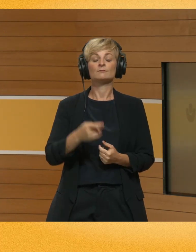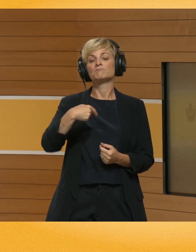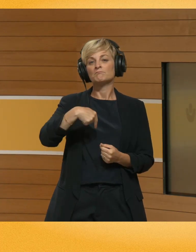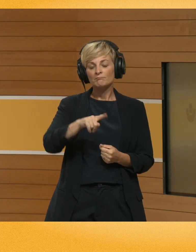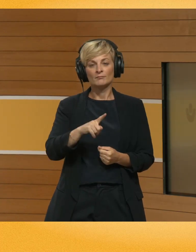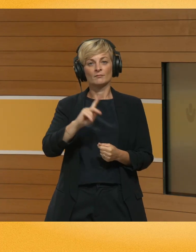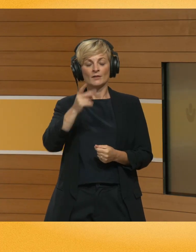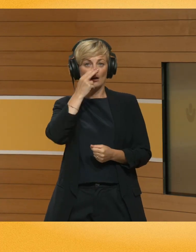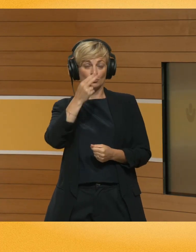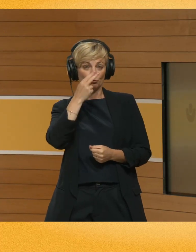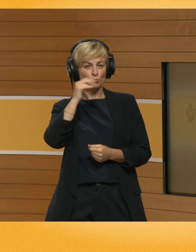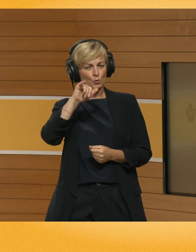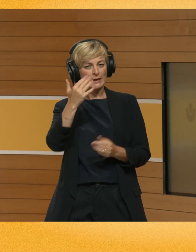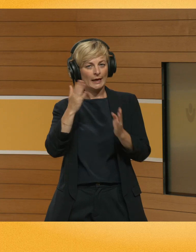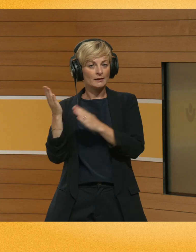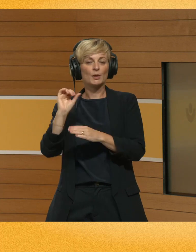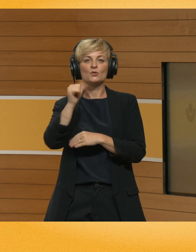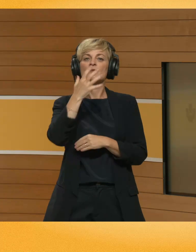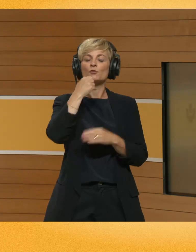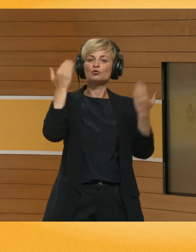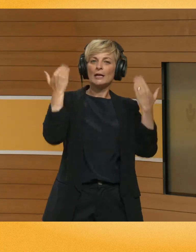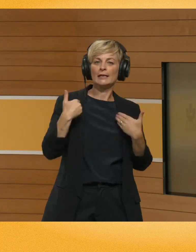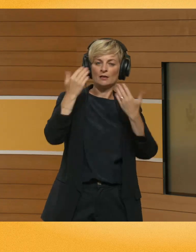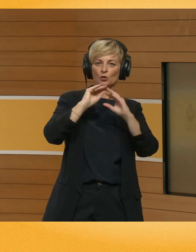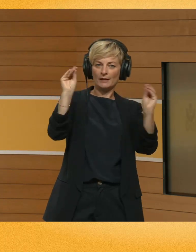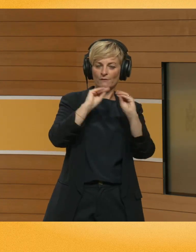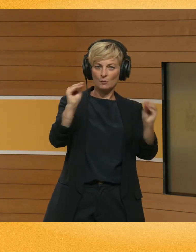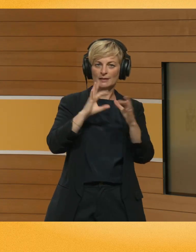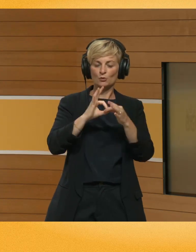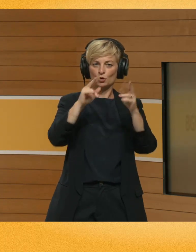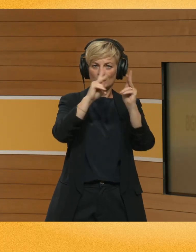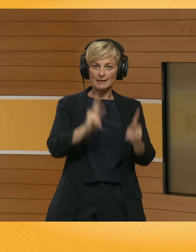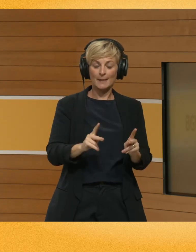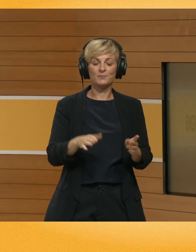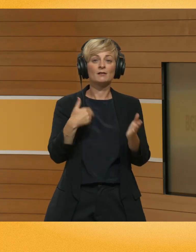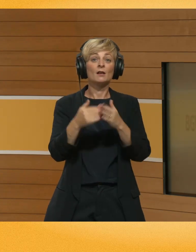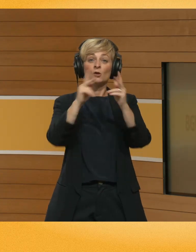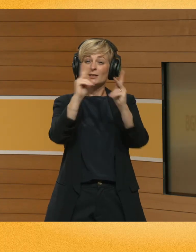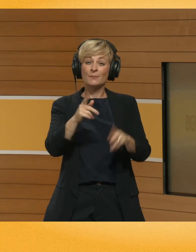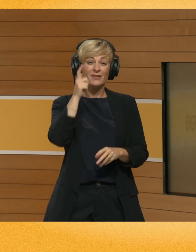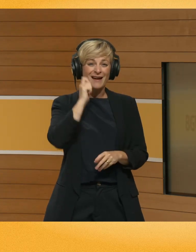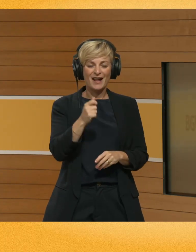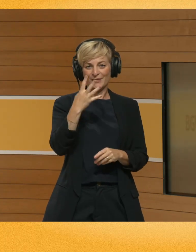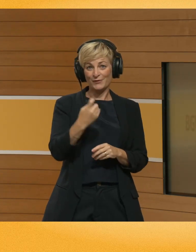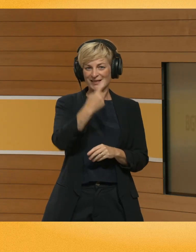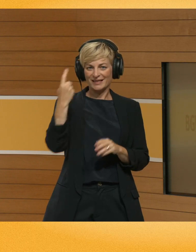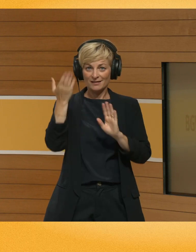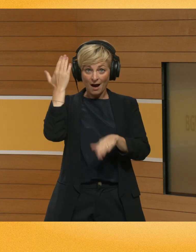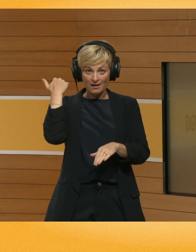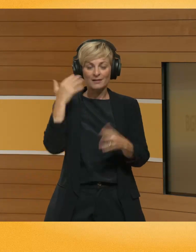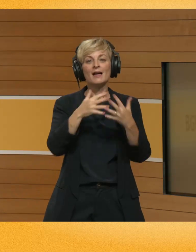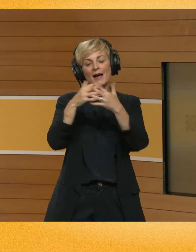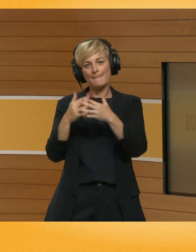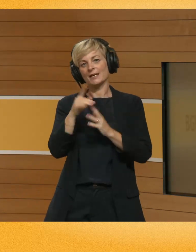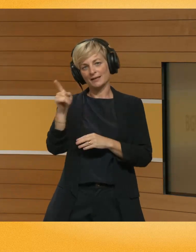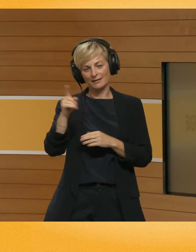concept. The concept has been developed over 40 years ago in the American context, and it basically started with a